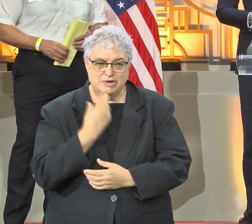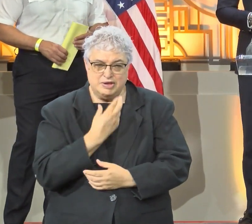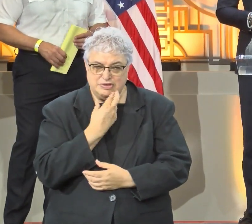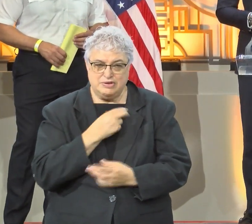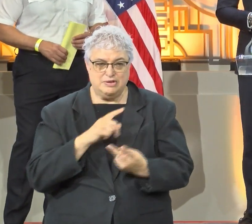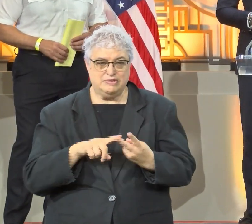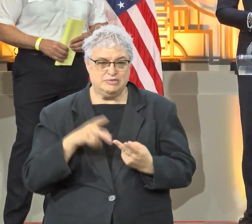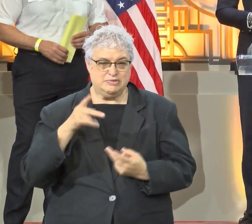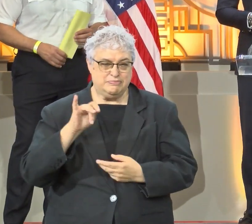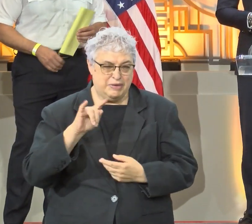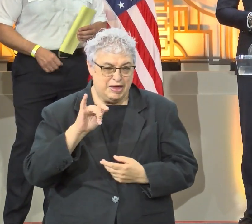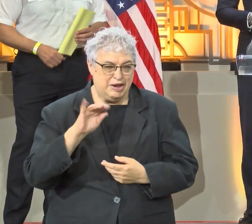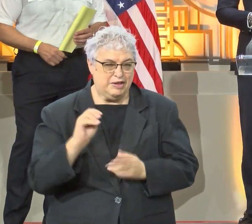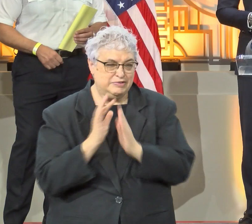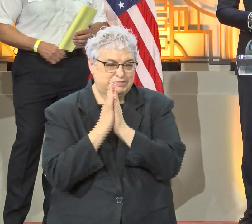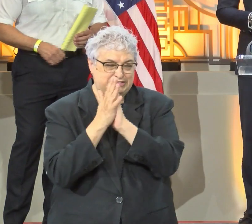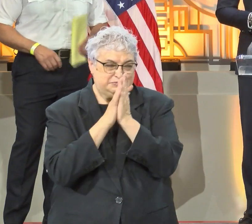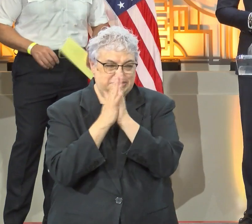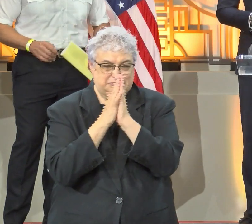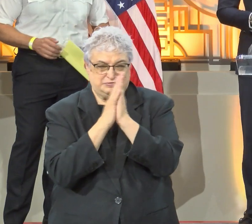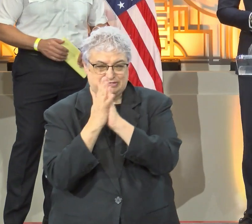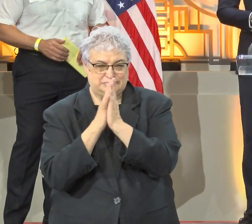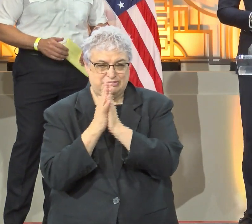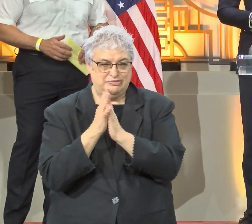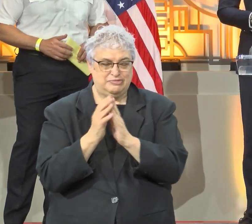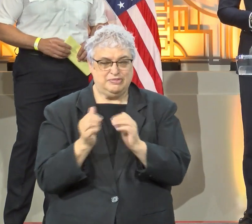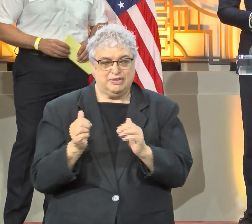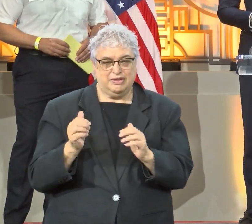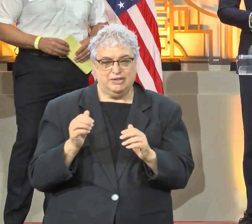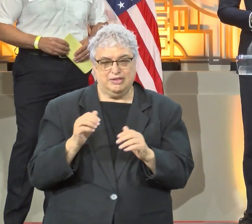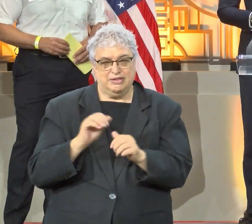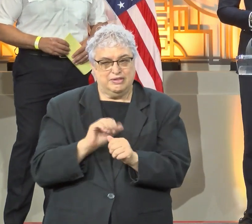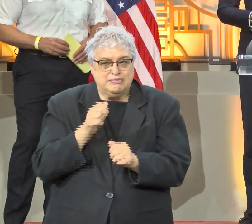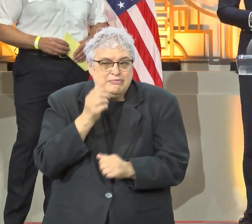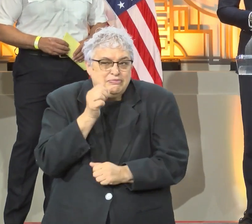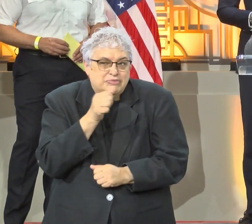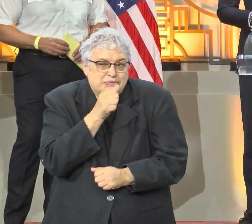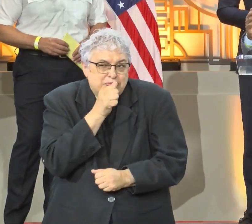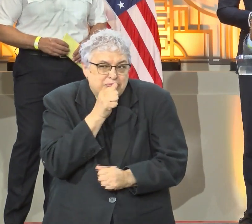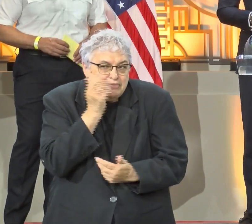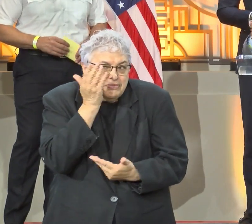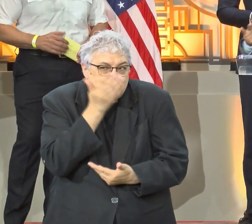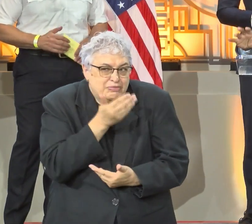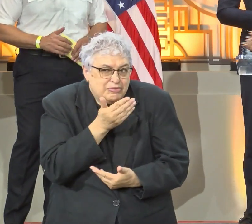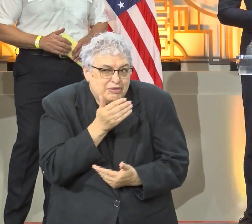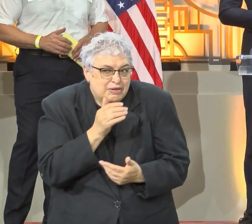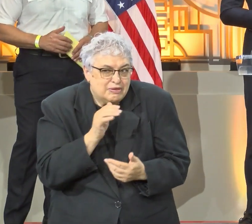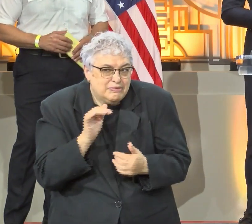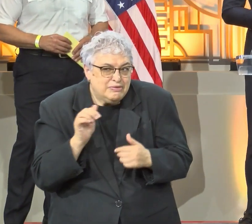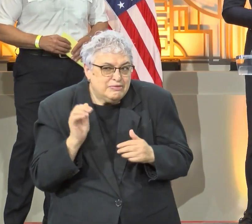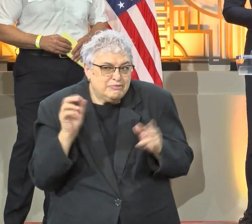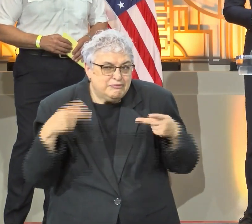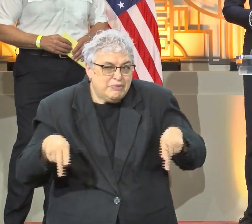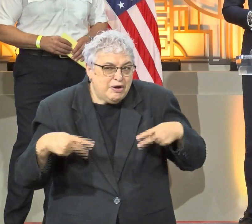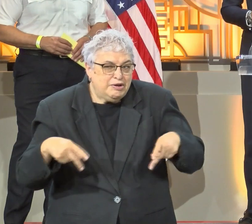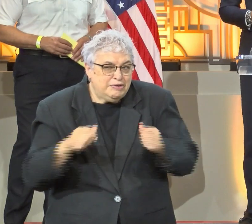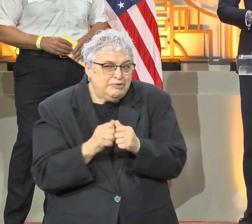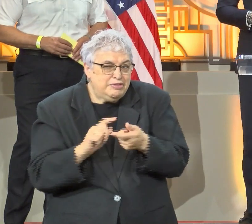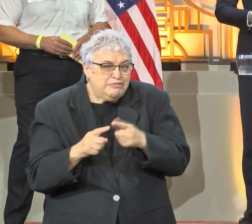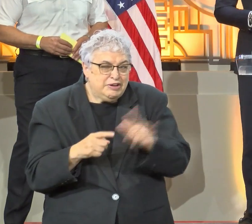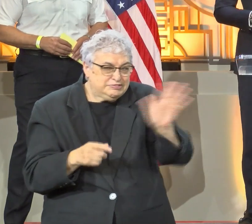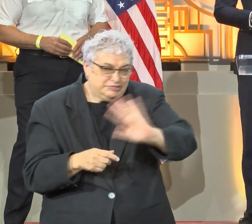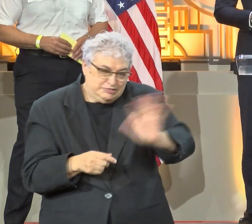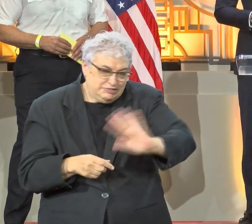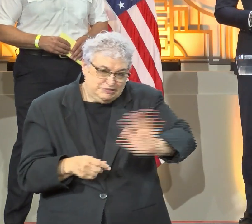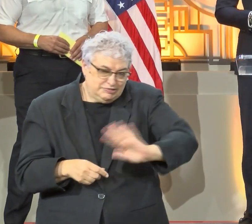on the patios and all of that, the backyard parties, keep your masks on, the social gathering, and let's